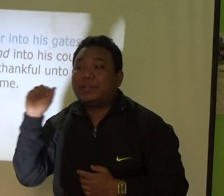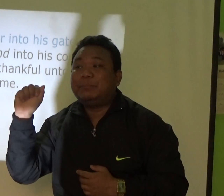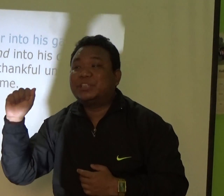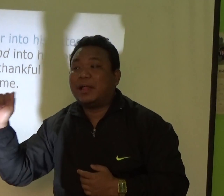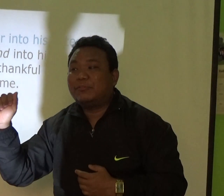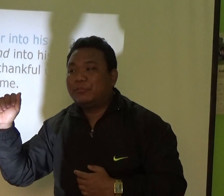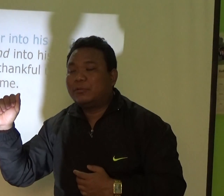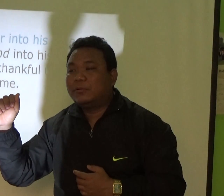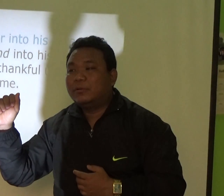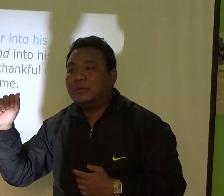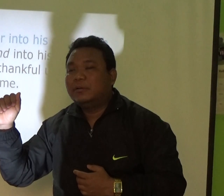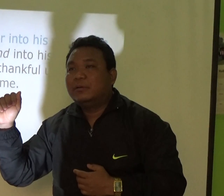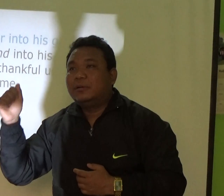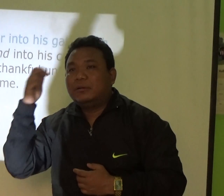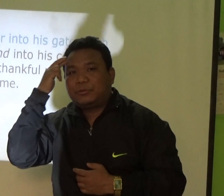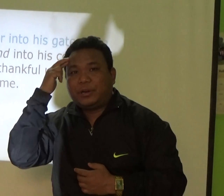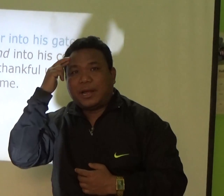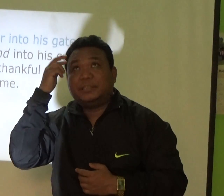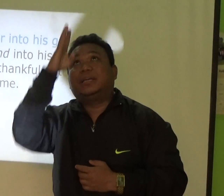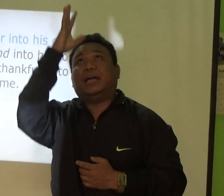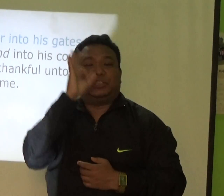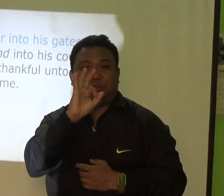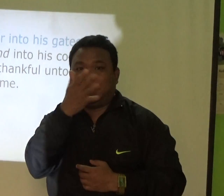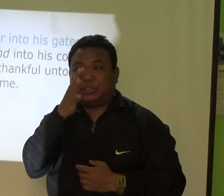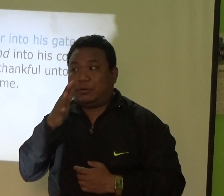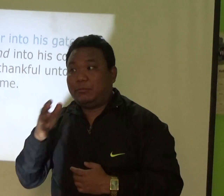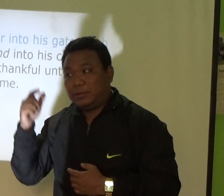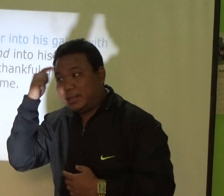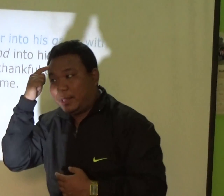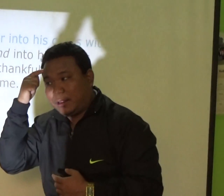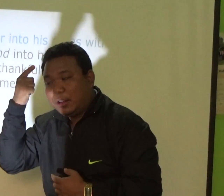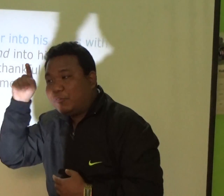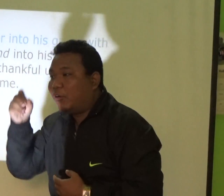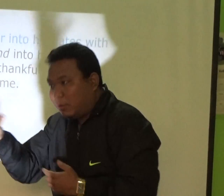Themselves realize God's goodness now.